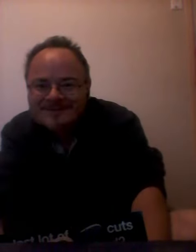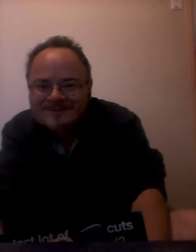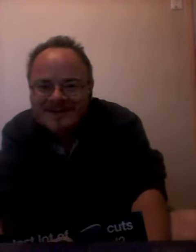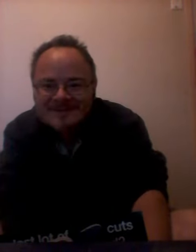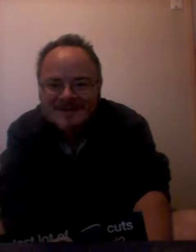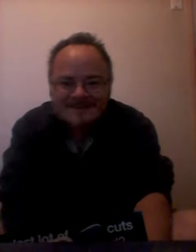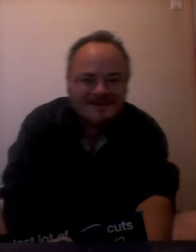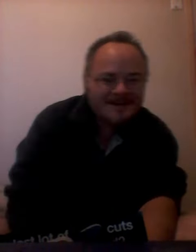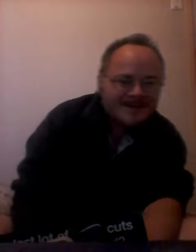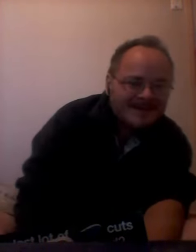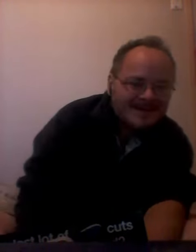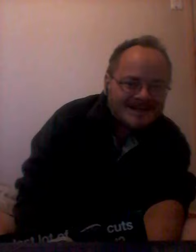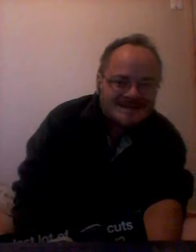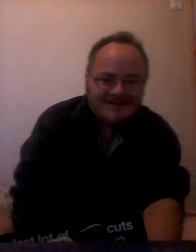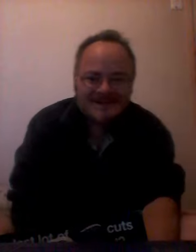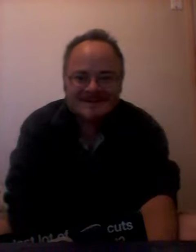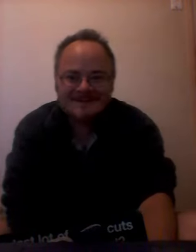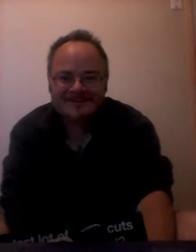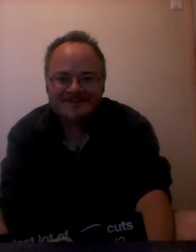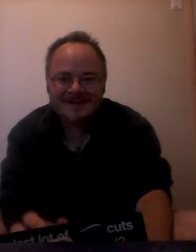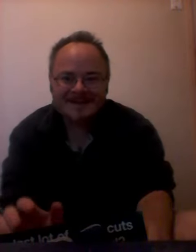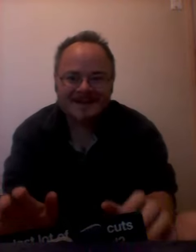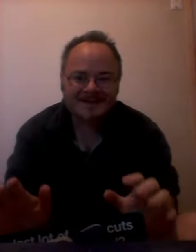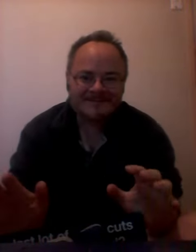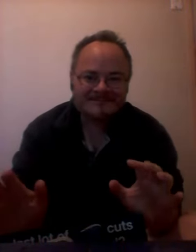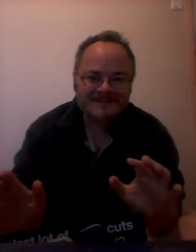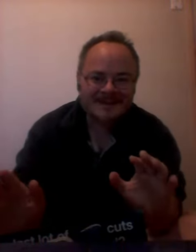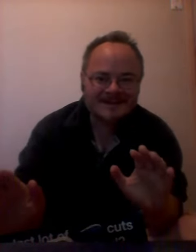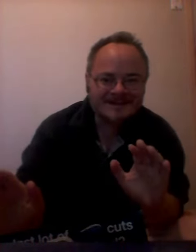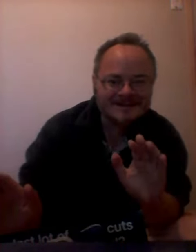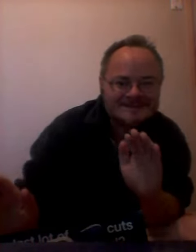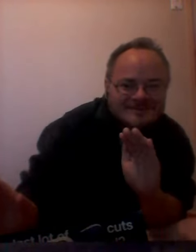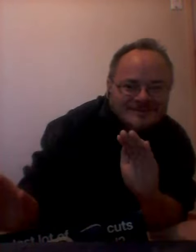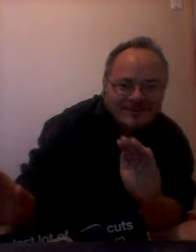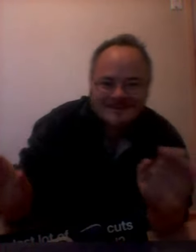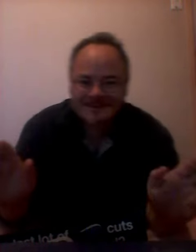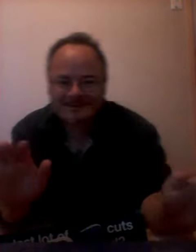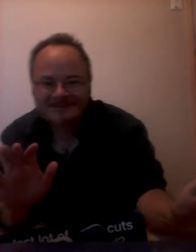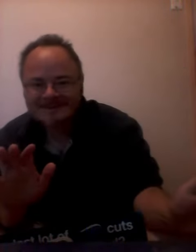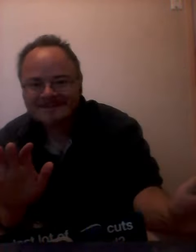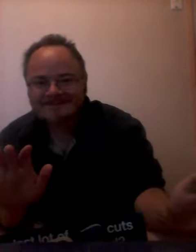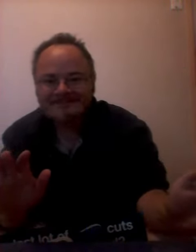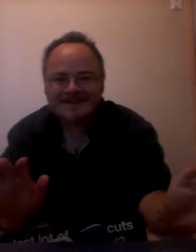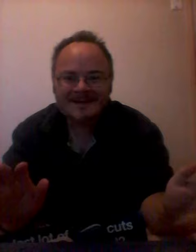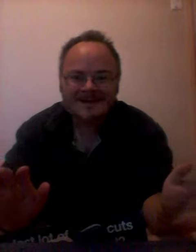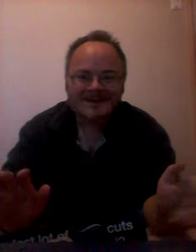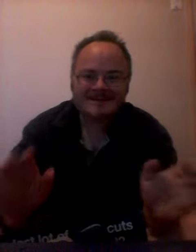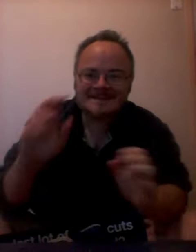part two David Tennant, it's like this doctor we're getting now, he's two sides of the coin. I could see